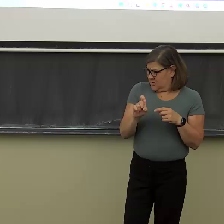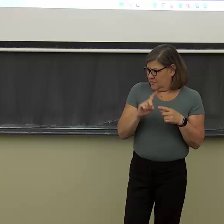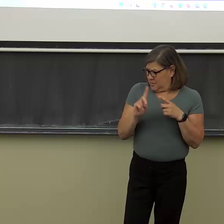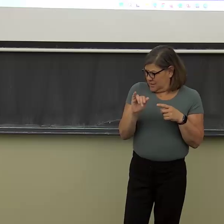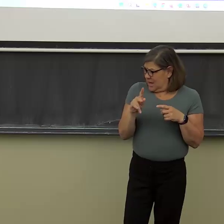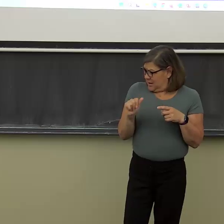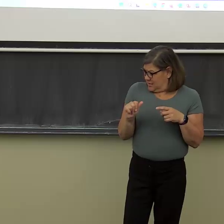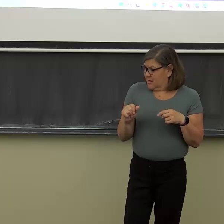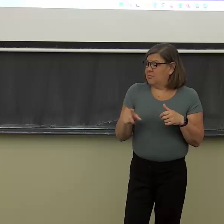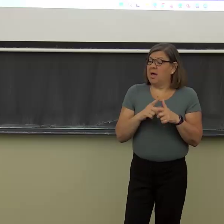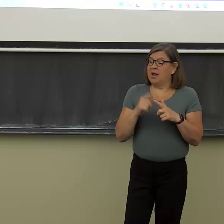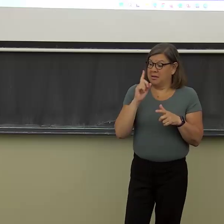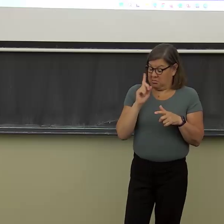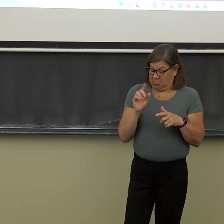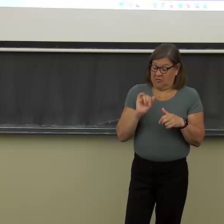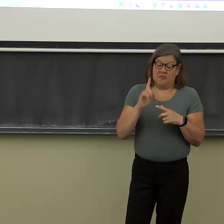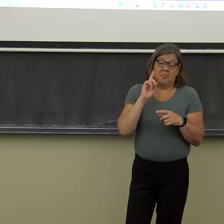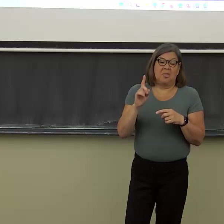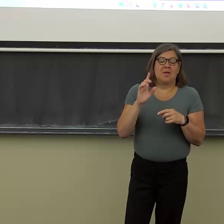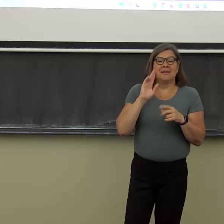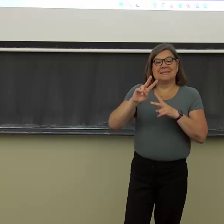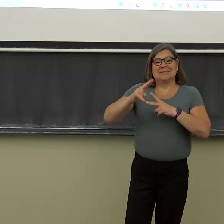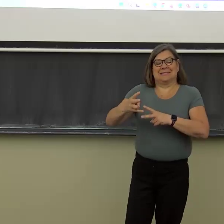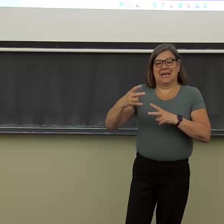second generation of AI, where we had neural nets,